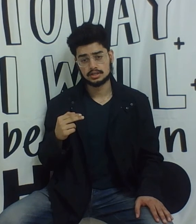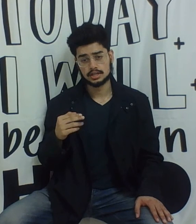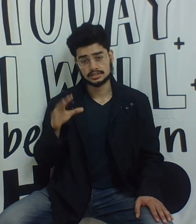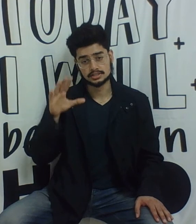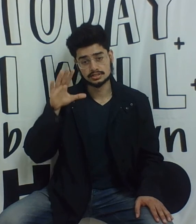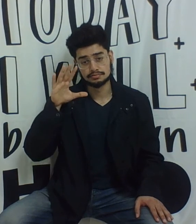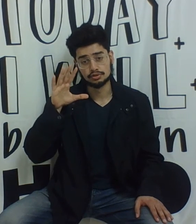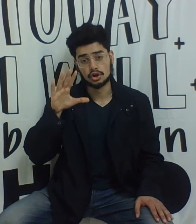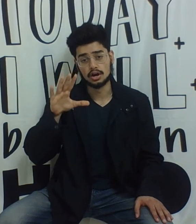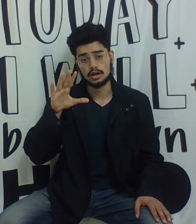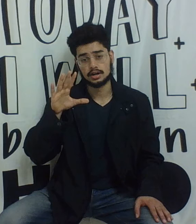And this is a flaw.